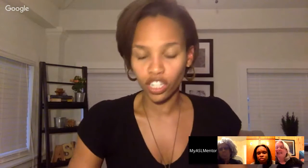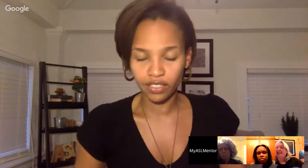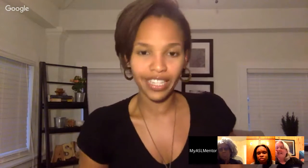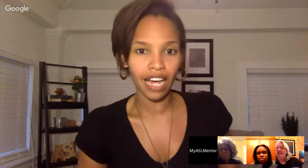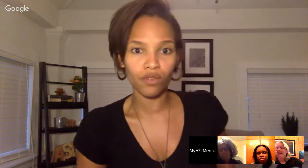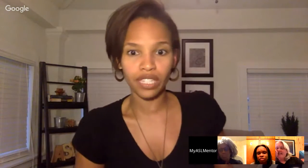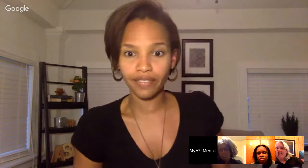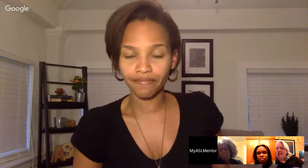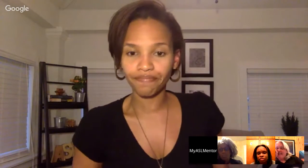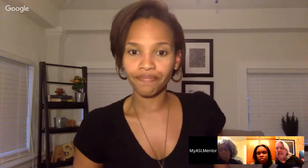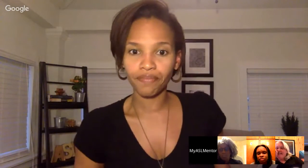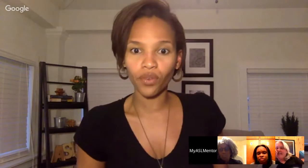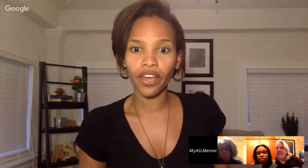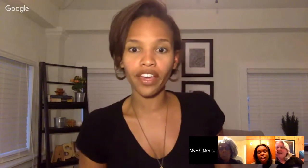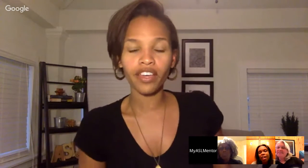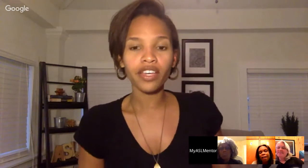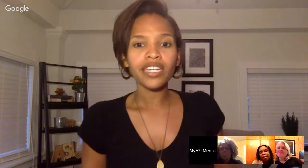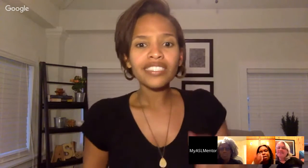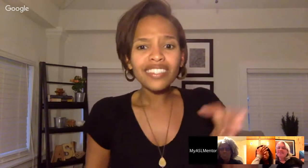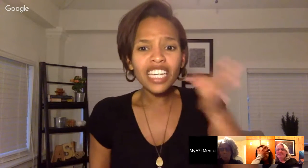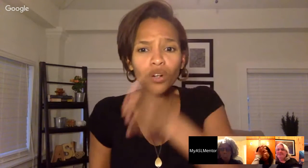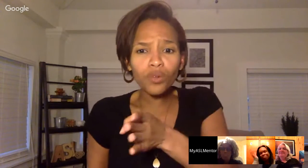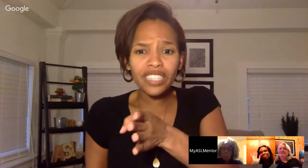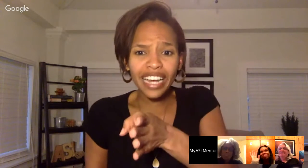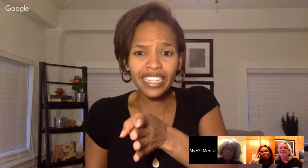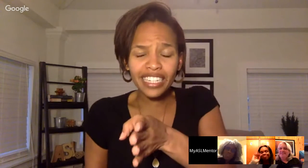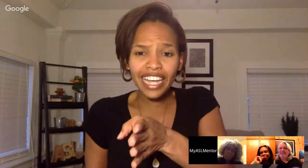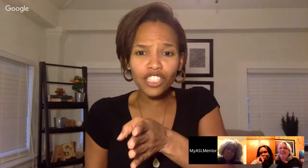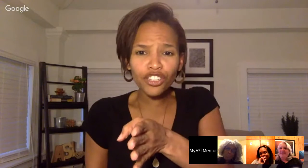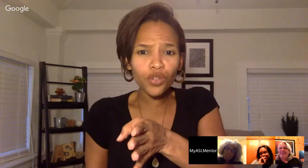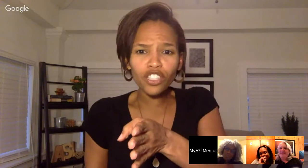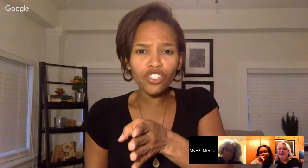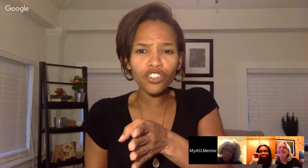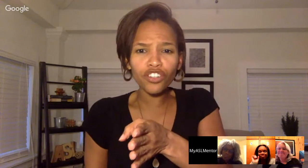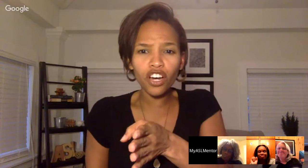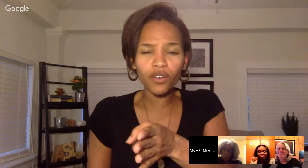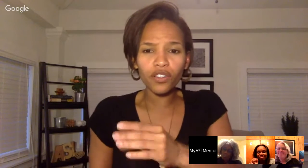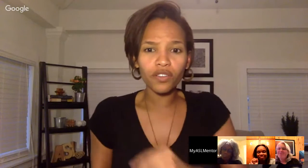poor, lousy. Okay. Daniqua, did I answer your question or no?